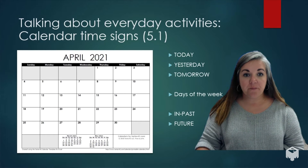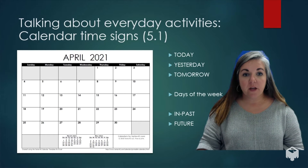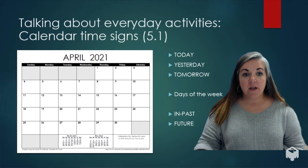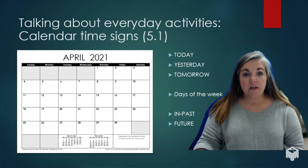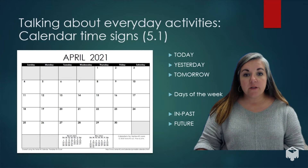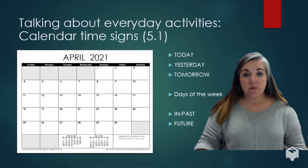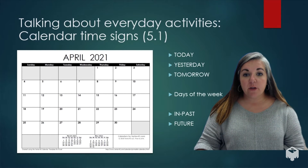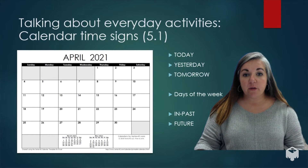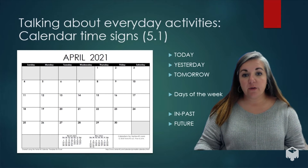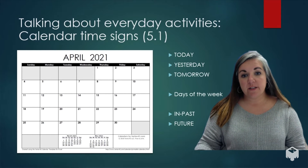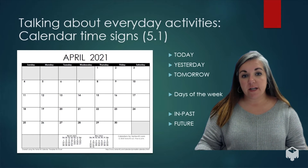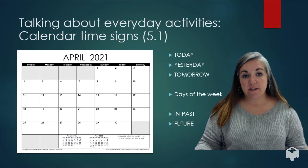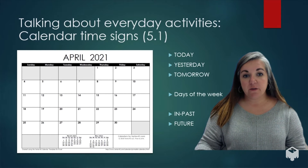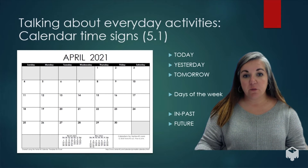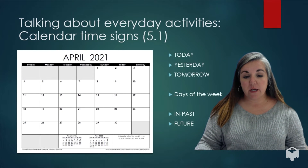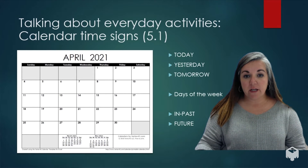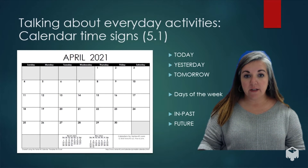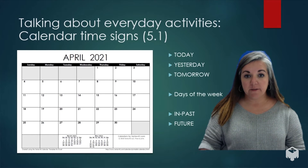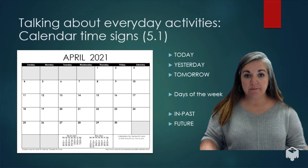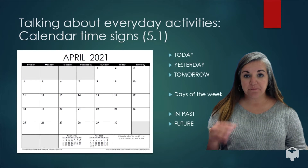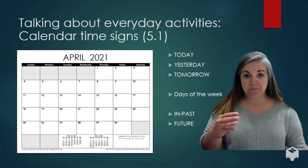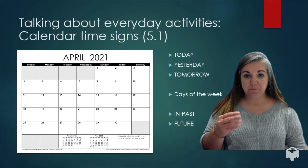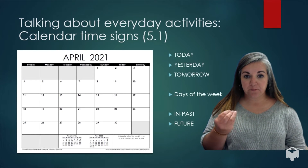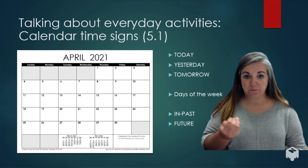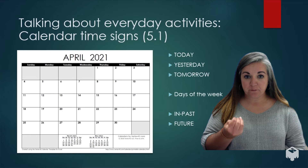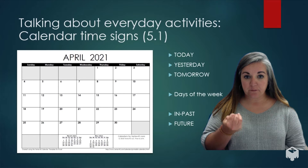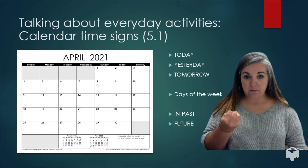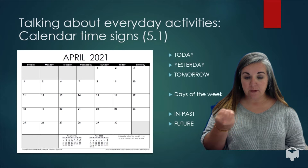tomorrow. So I'm going to go through the days of the week.